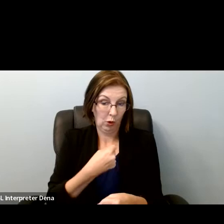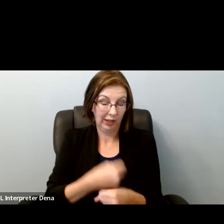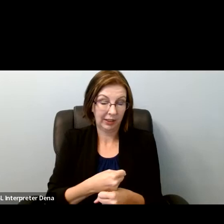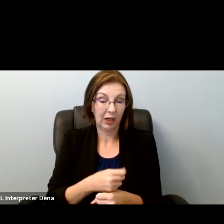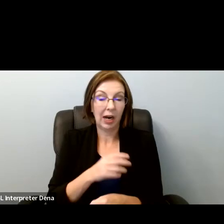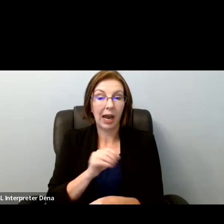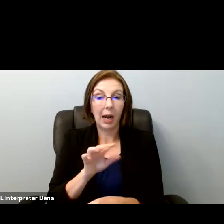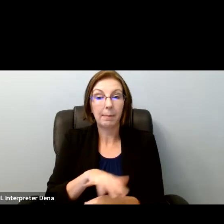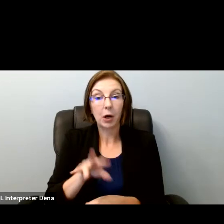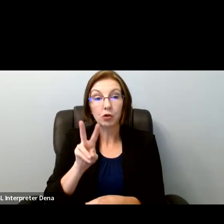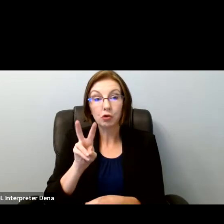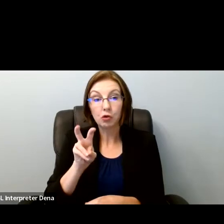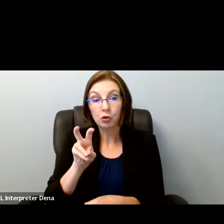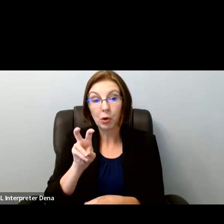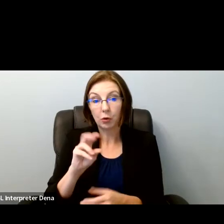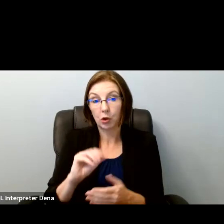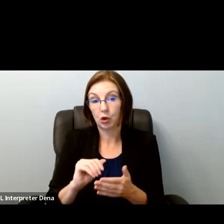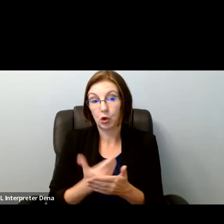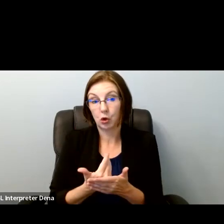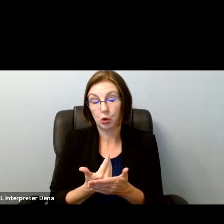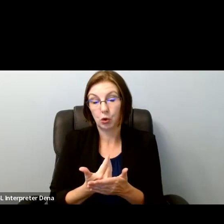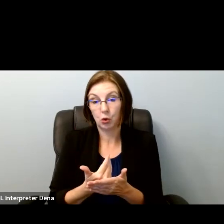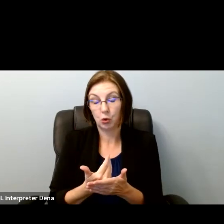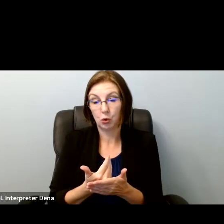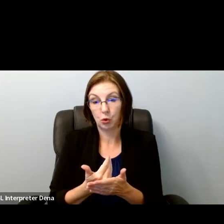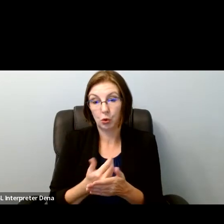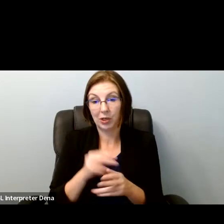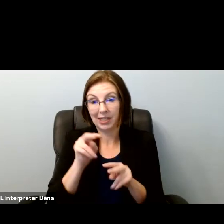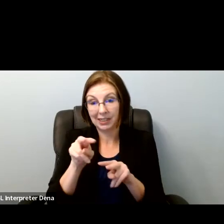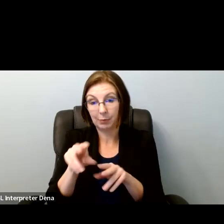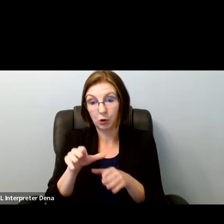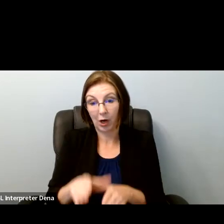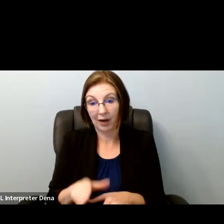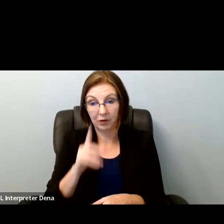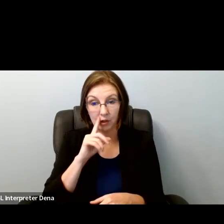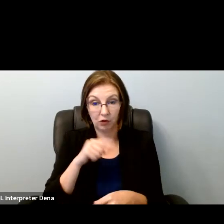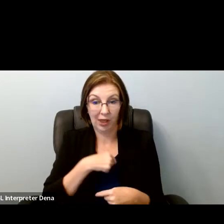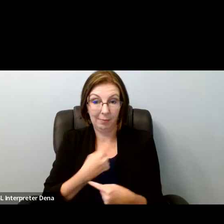about 200 new subscribers over the last fiscal year.